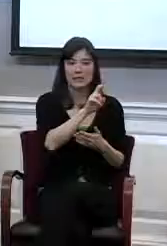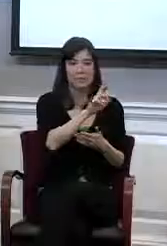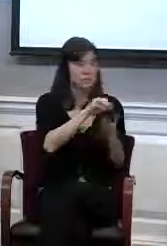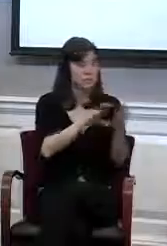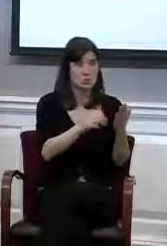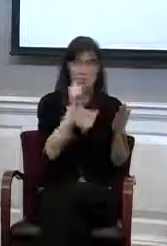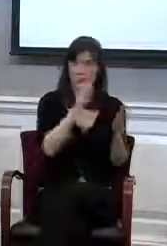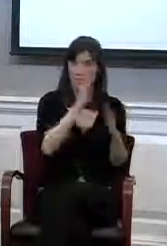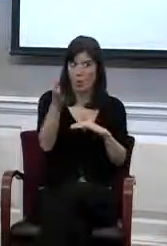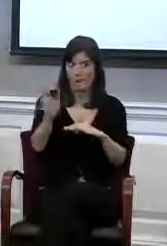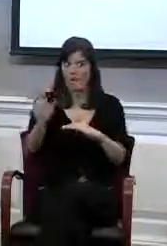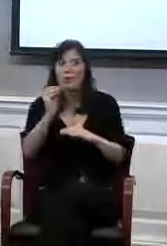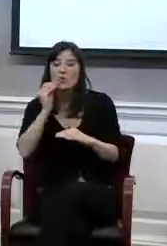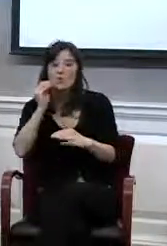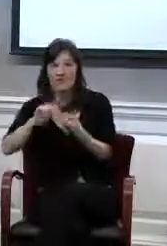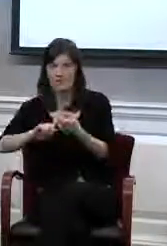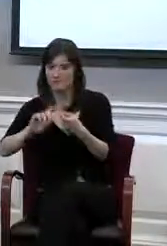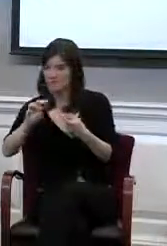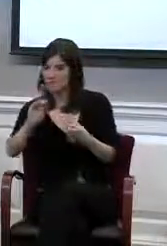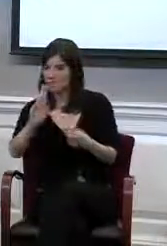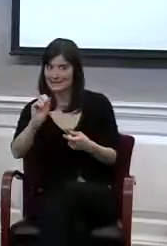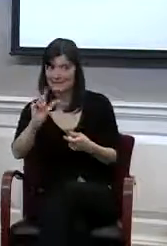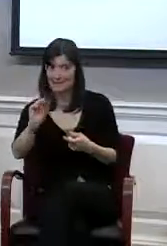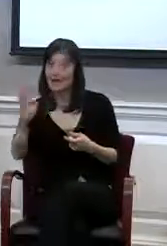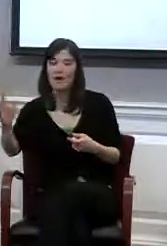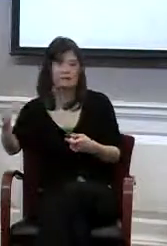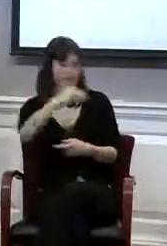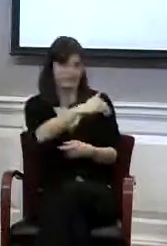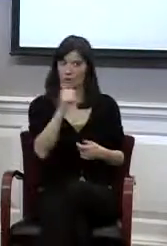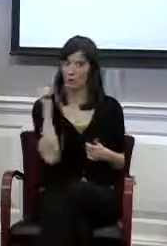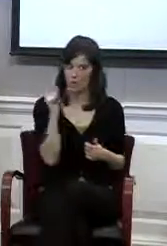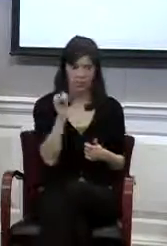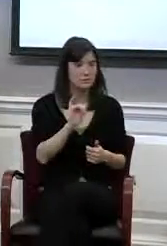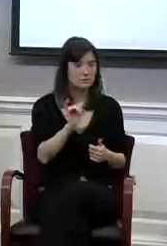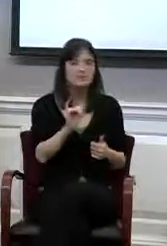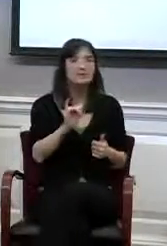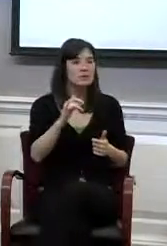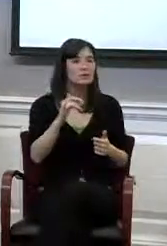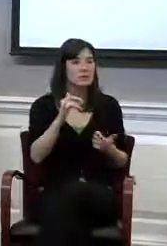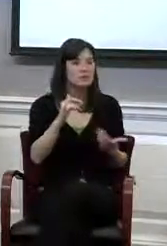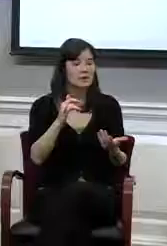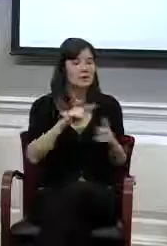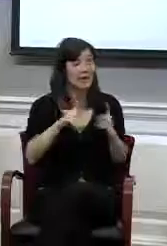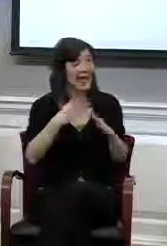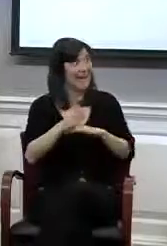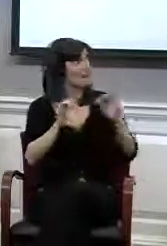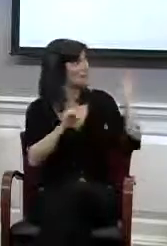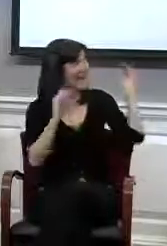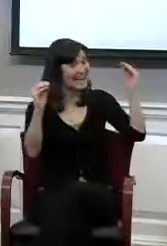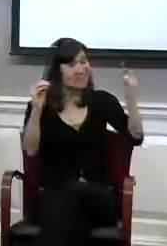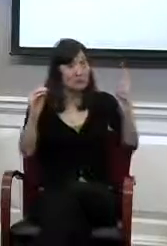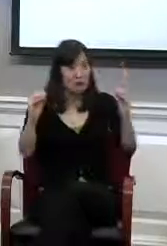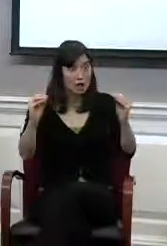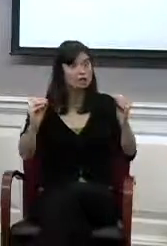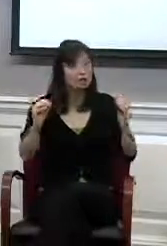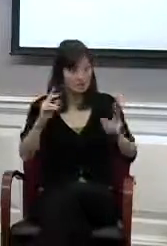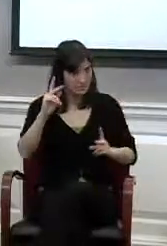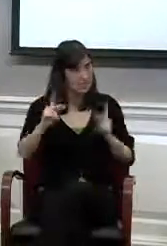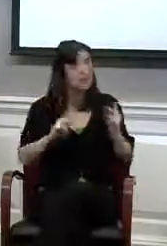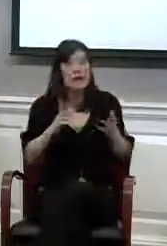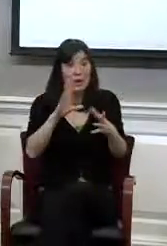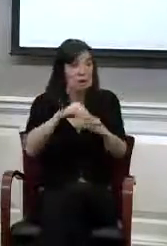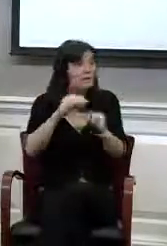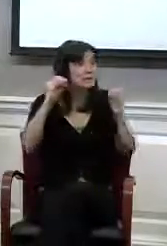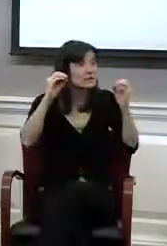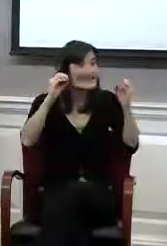houses and vice versa, but that after this instruction, even the teachers and the students would go to people of other communities' homes, they'd